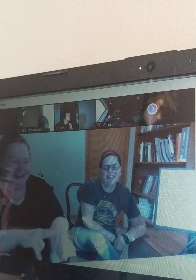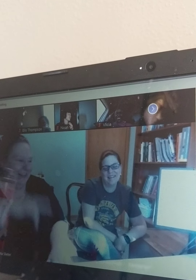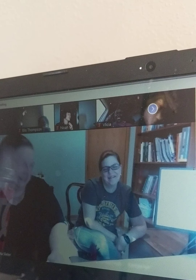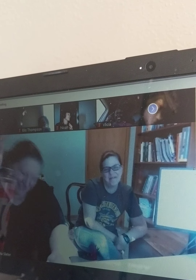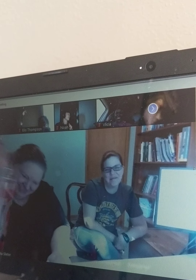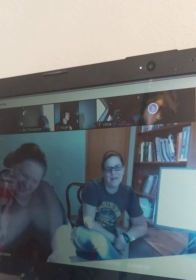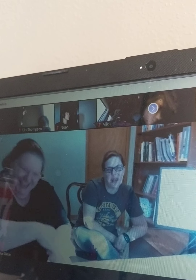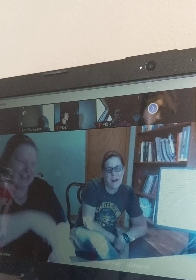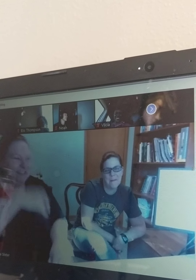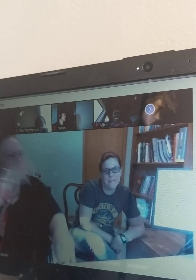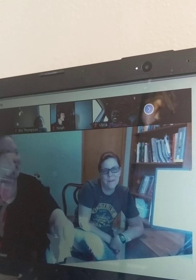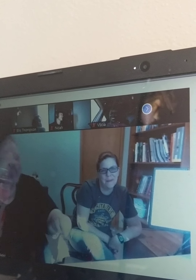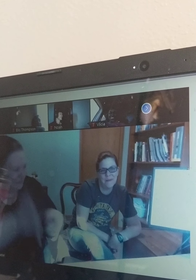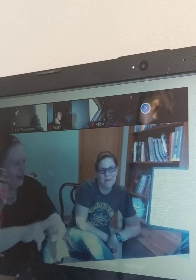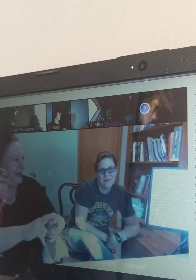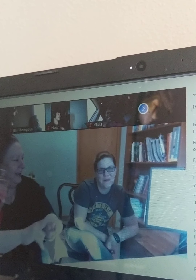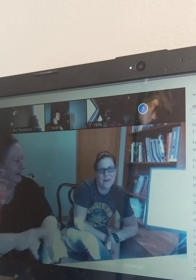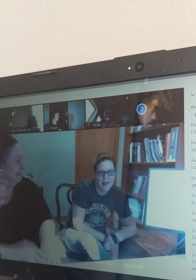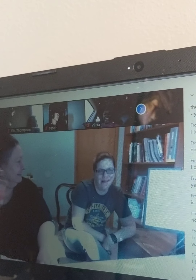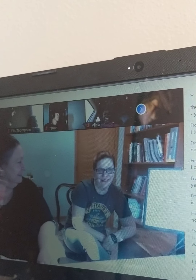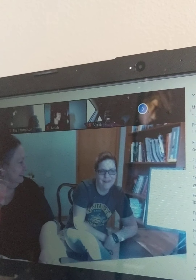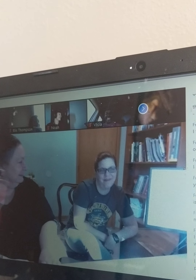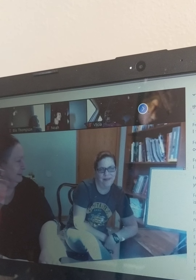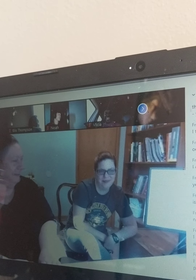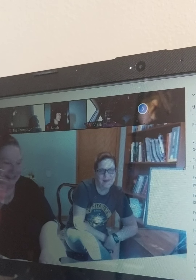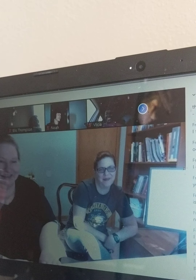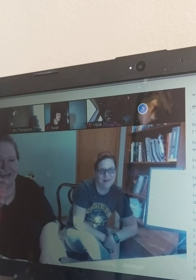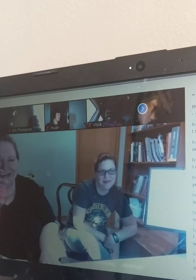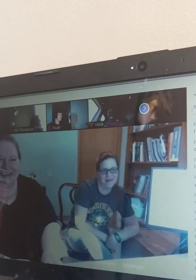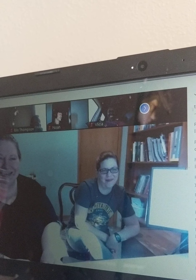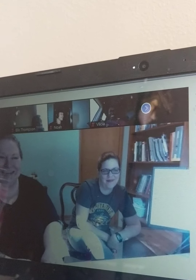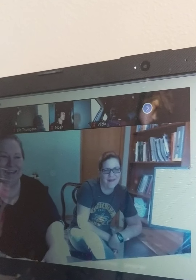That's fun. That's fun. Uh-huh.